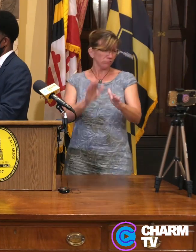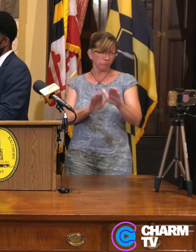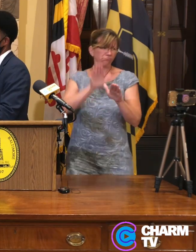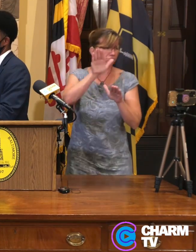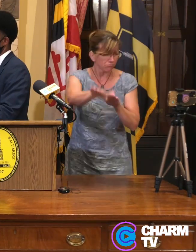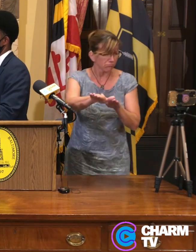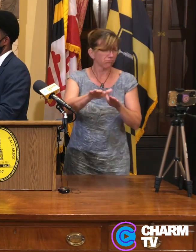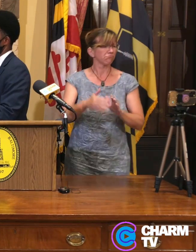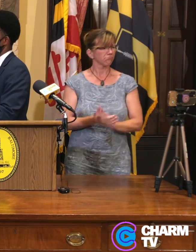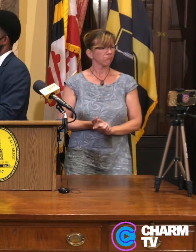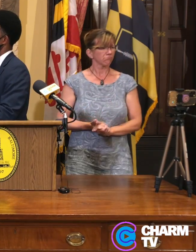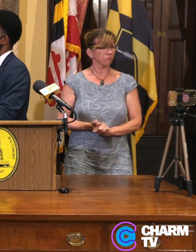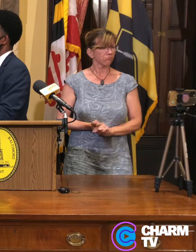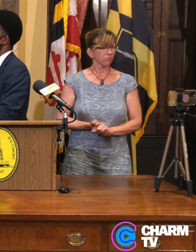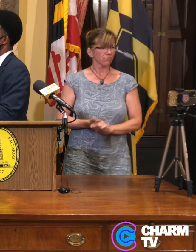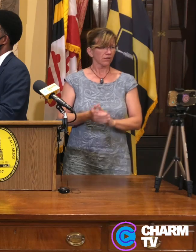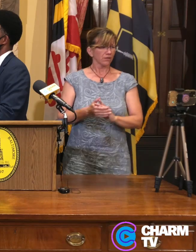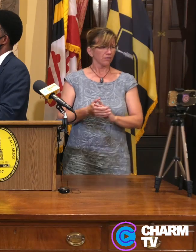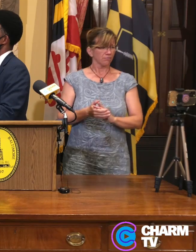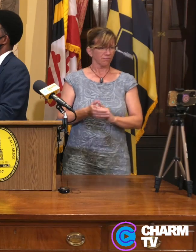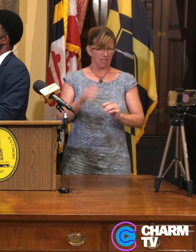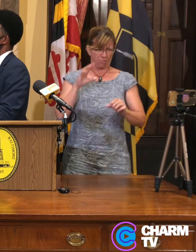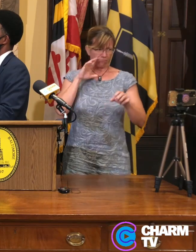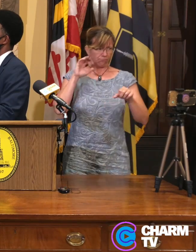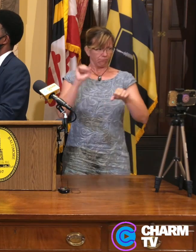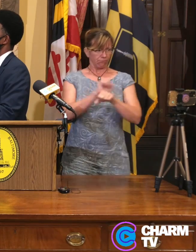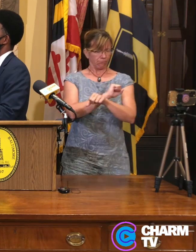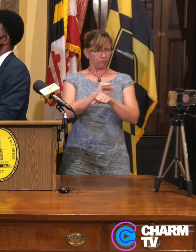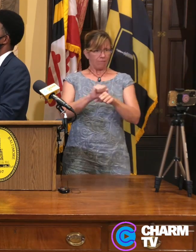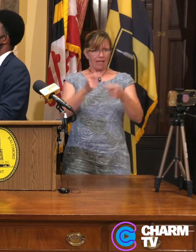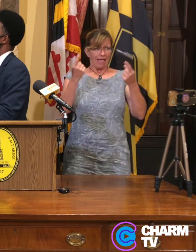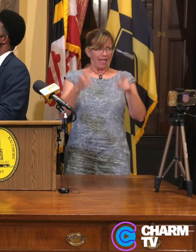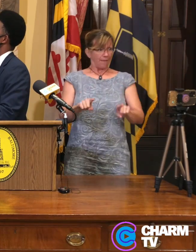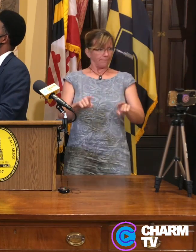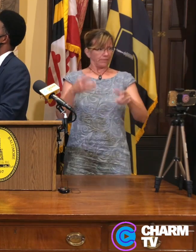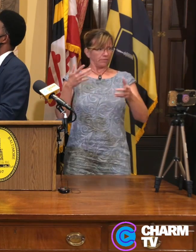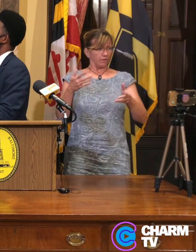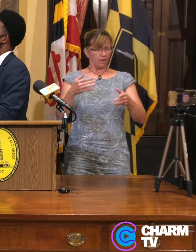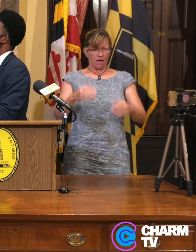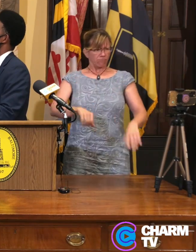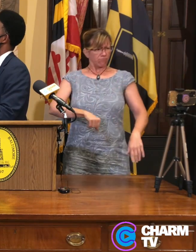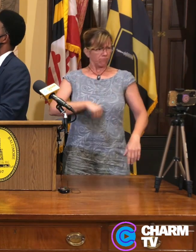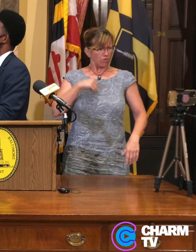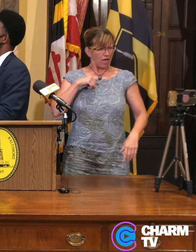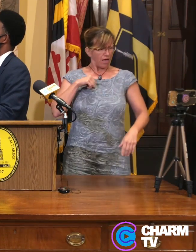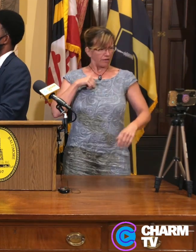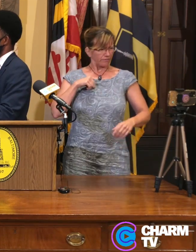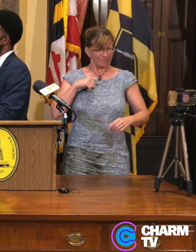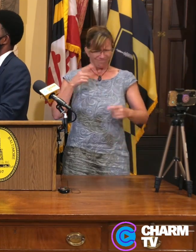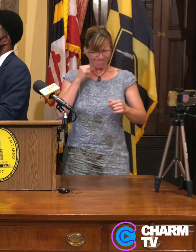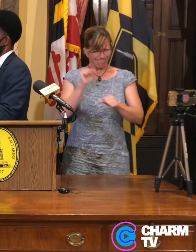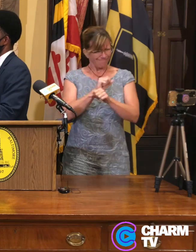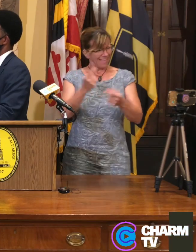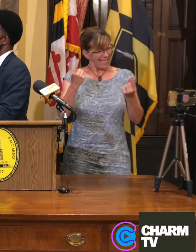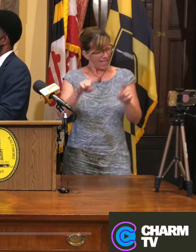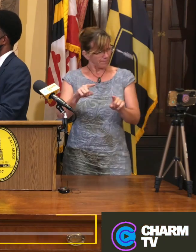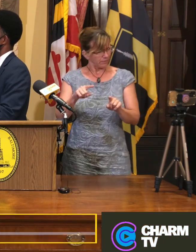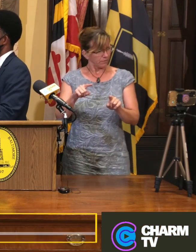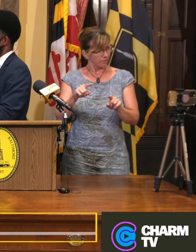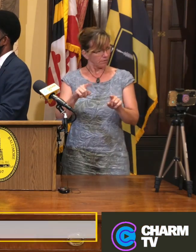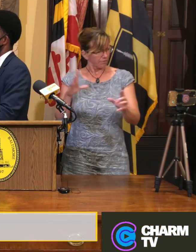and I thank you for your leadership, and I thank you all for this milestone. This will stand us apart compared to many